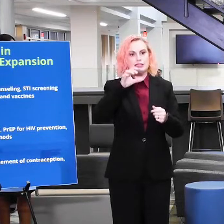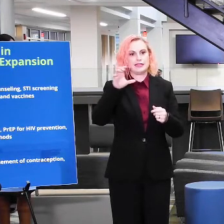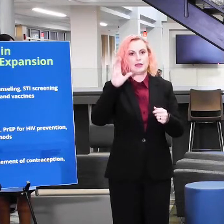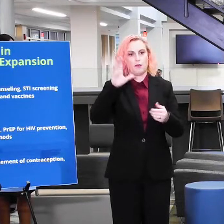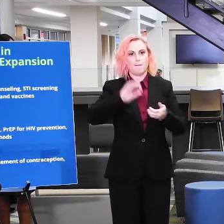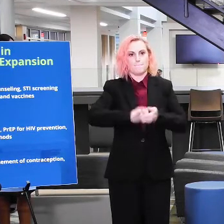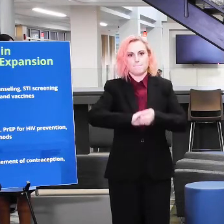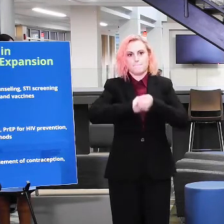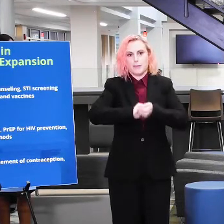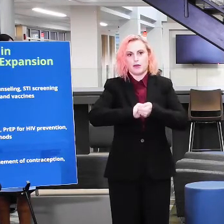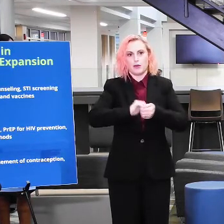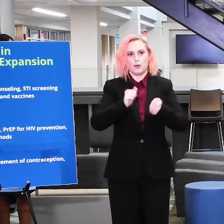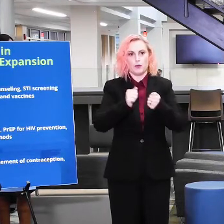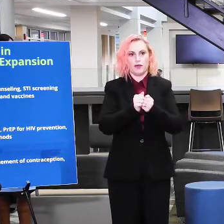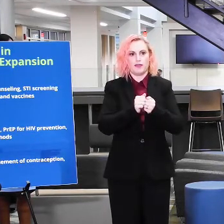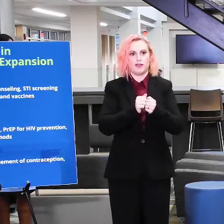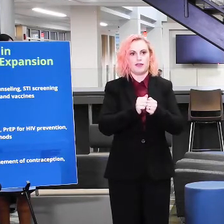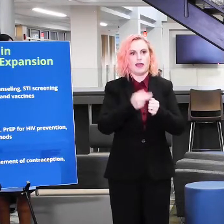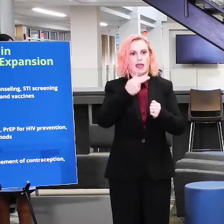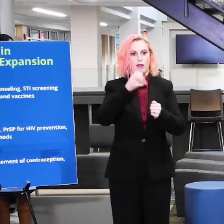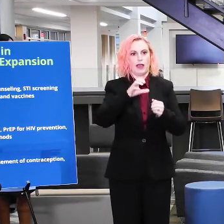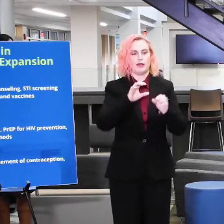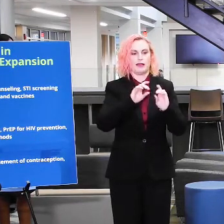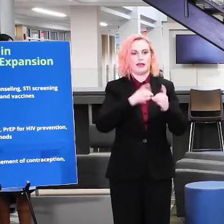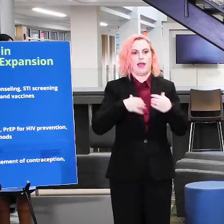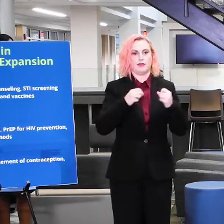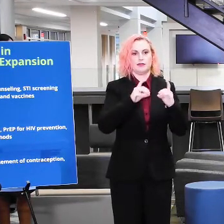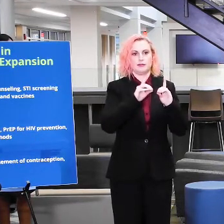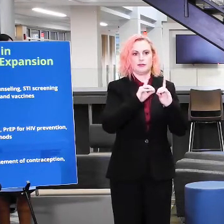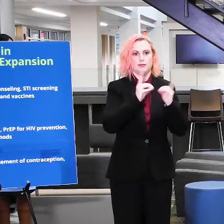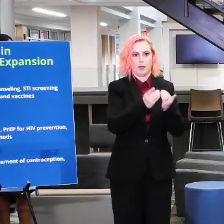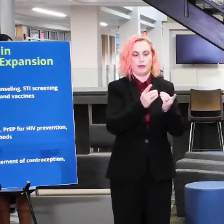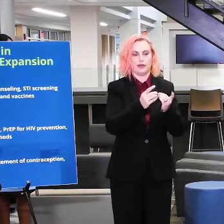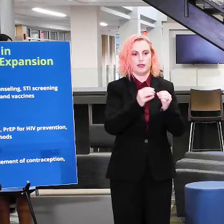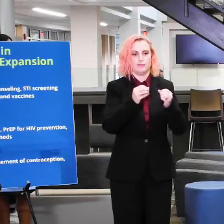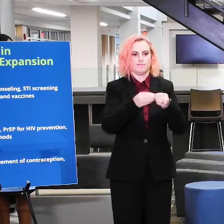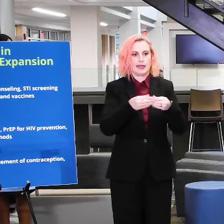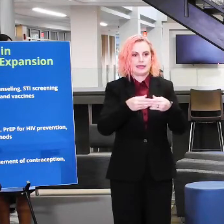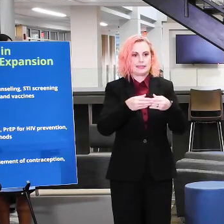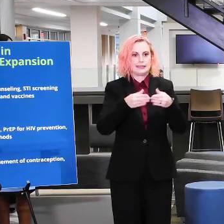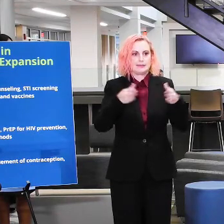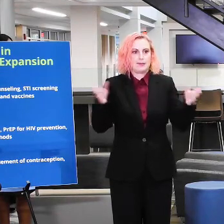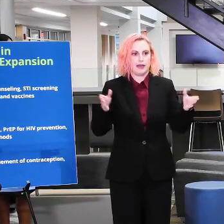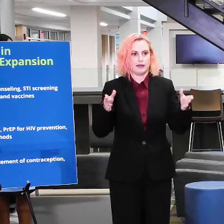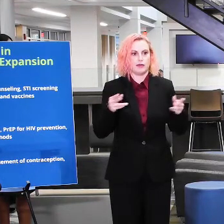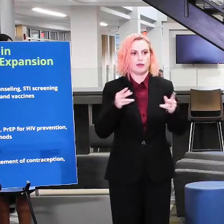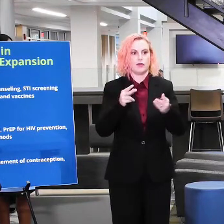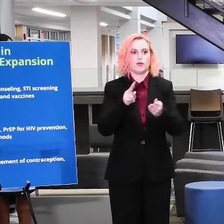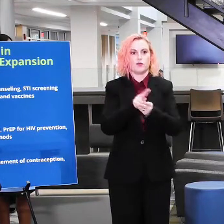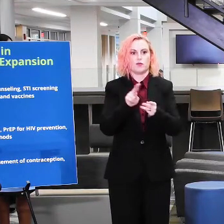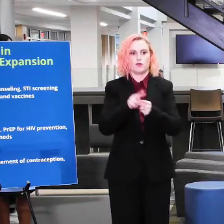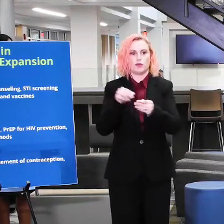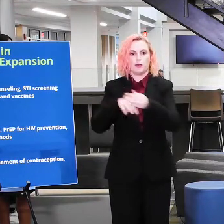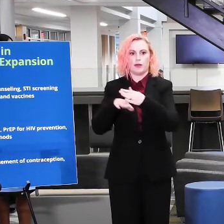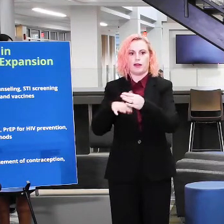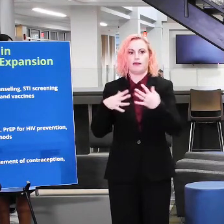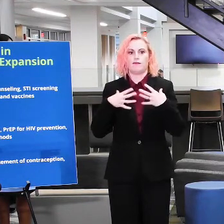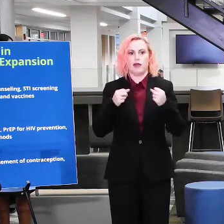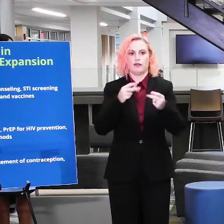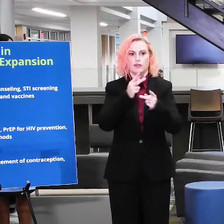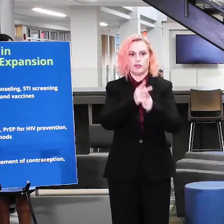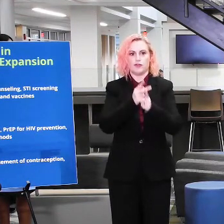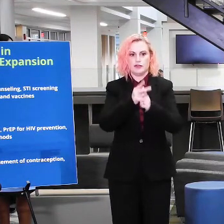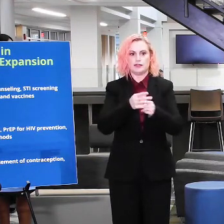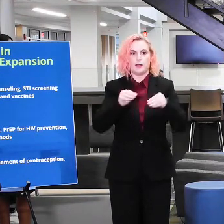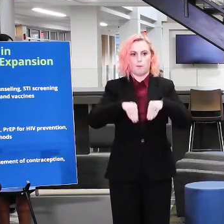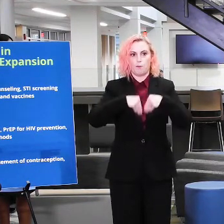will partner with the Howard County Health Department to expand reproductive health services and provide our students with care that they